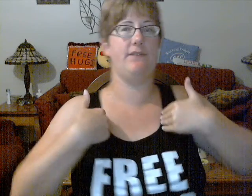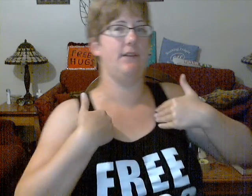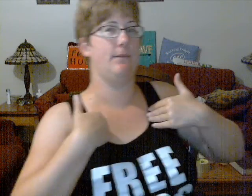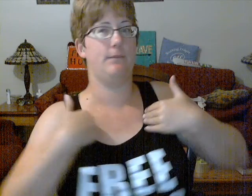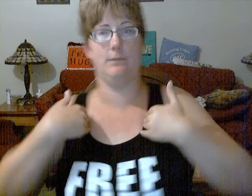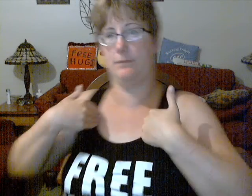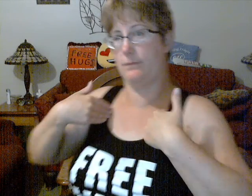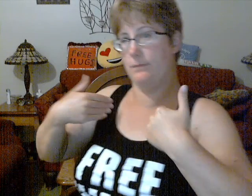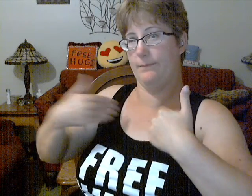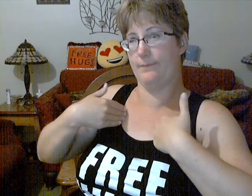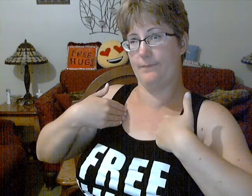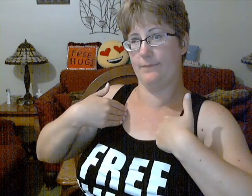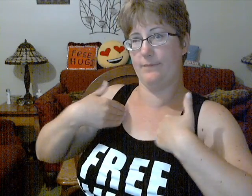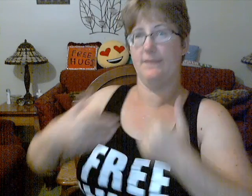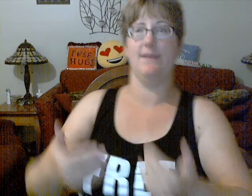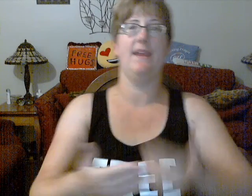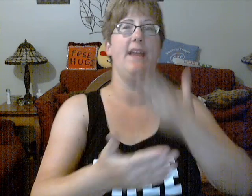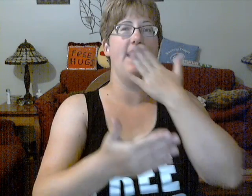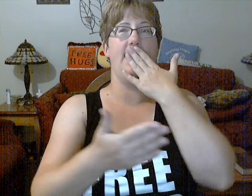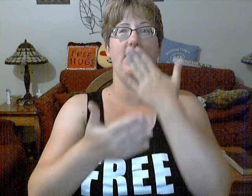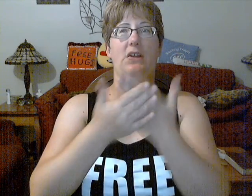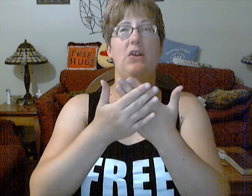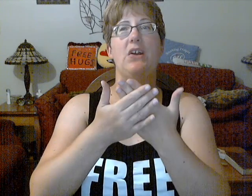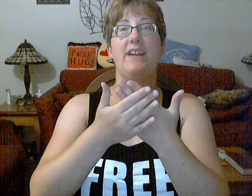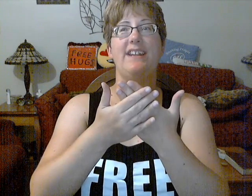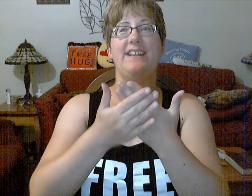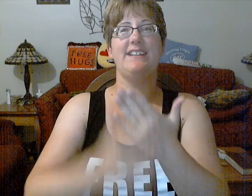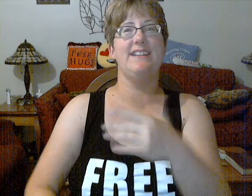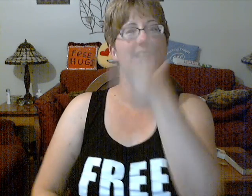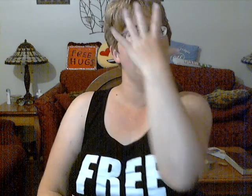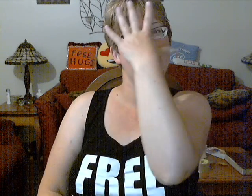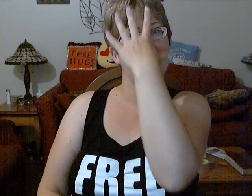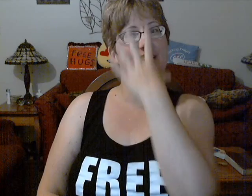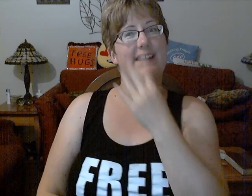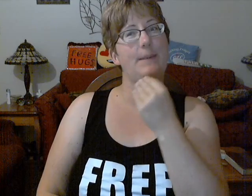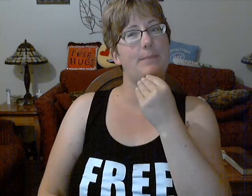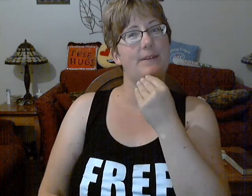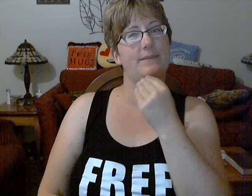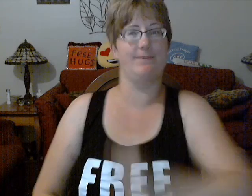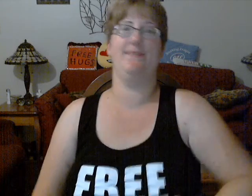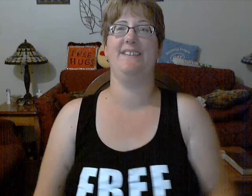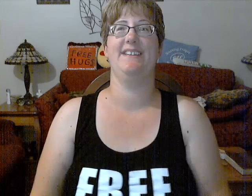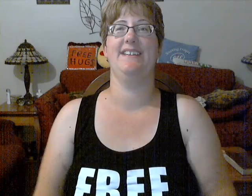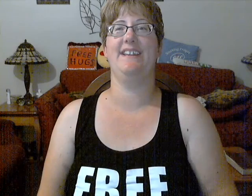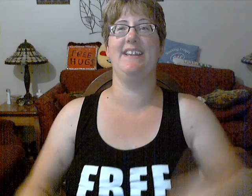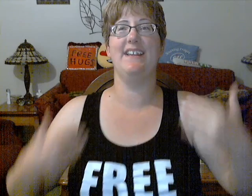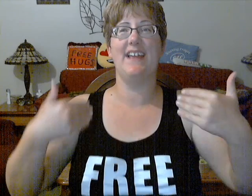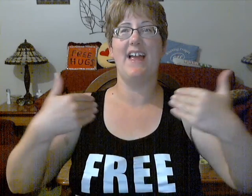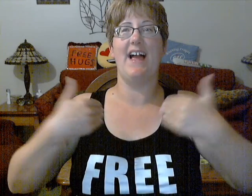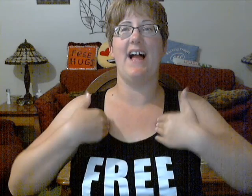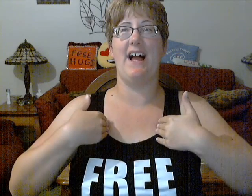Have a good sleep. Have